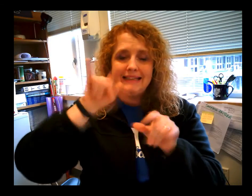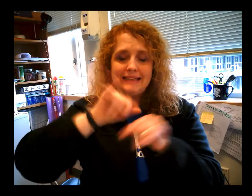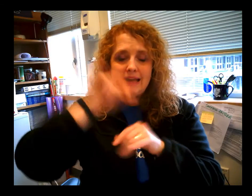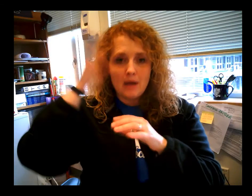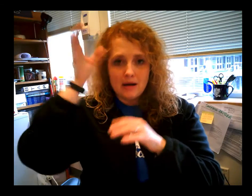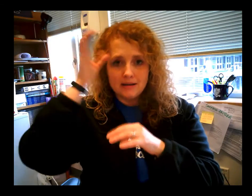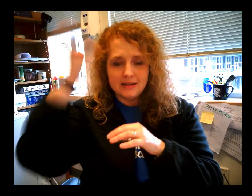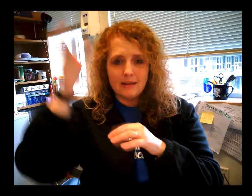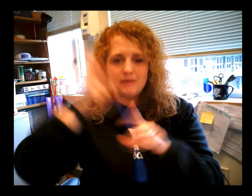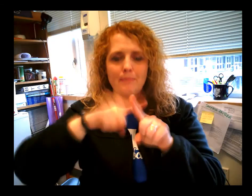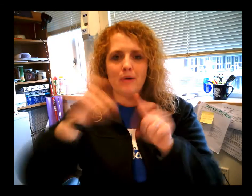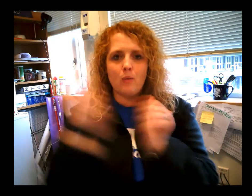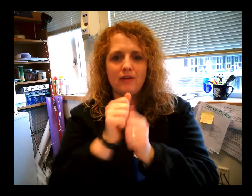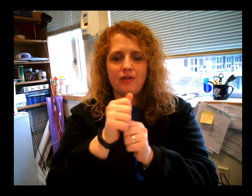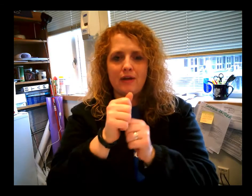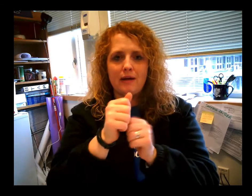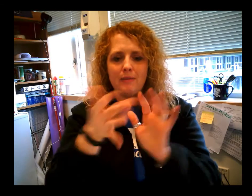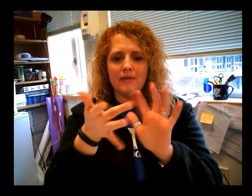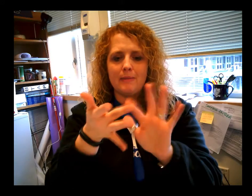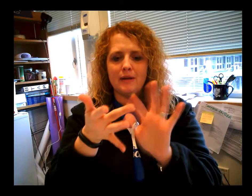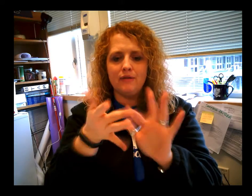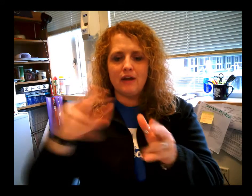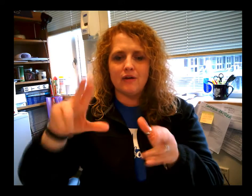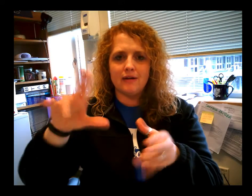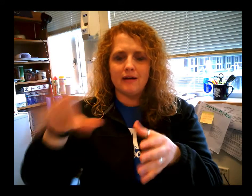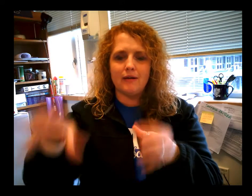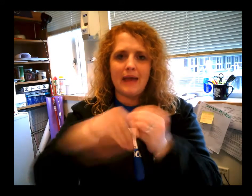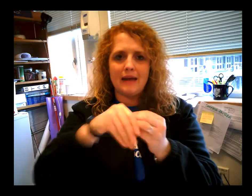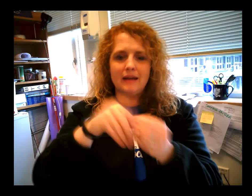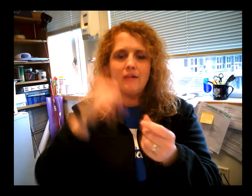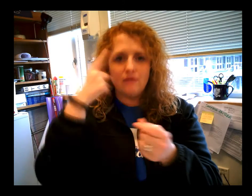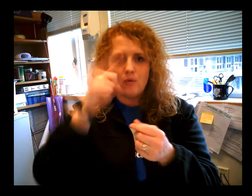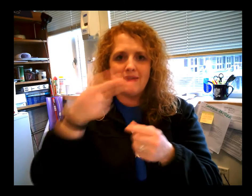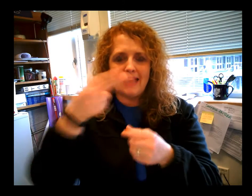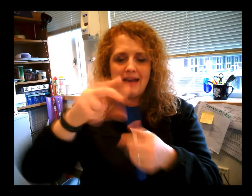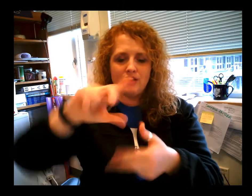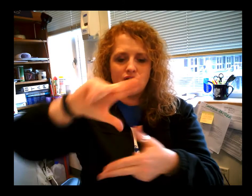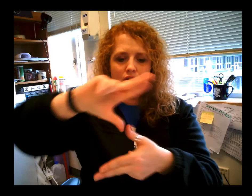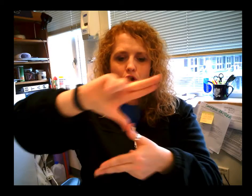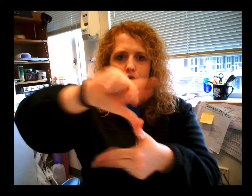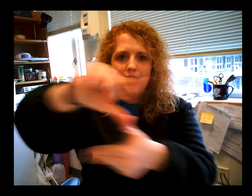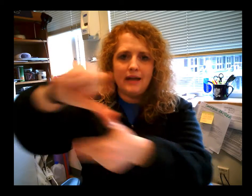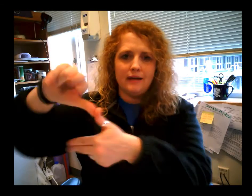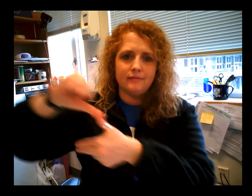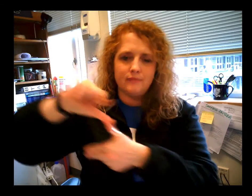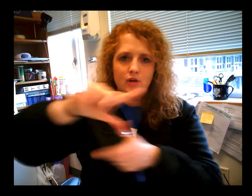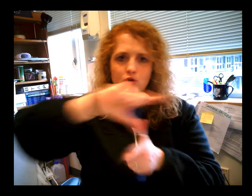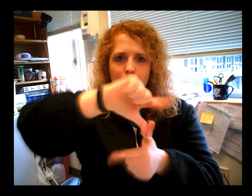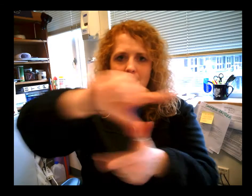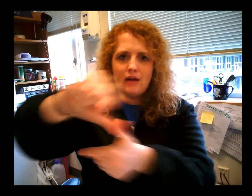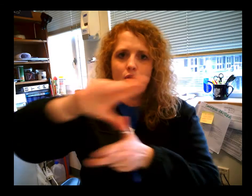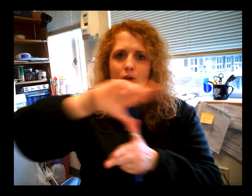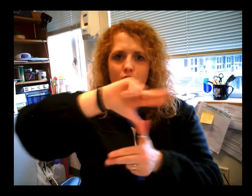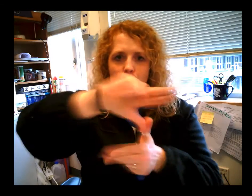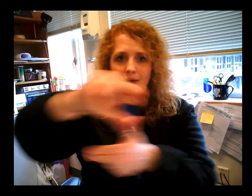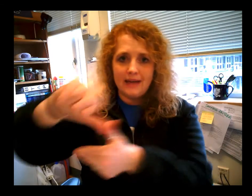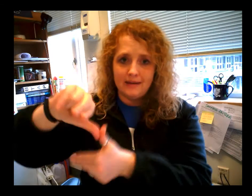Same concept, but with the middle finger adding for the H. Hurricane, tornado, and hurricane.